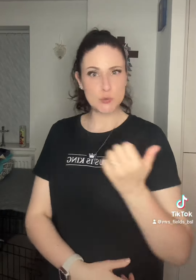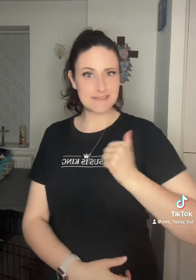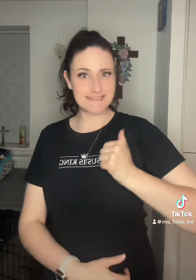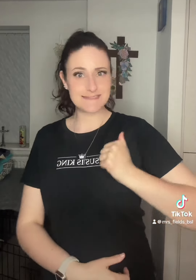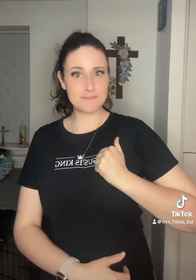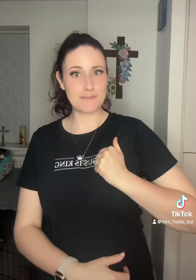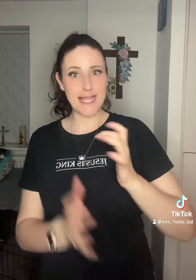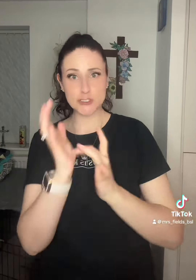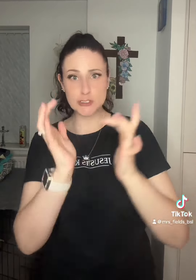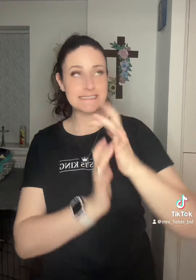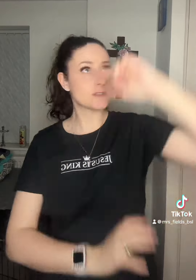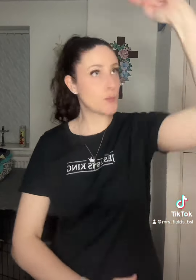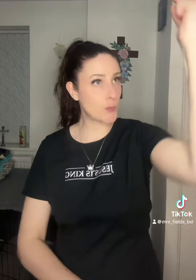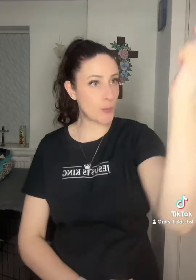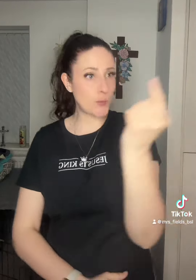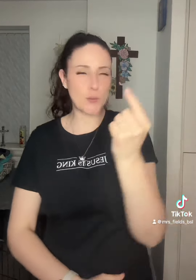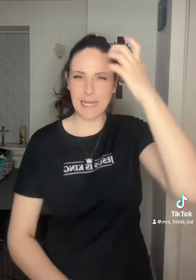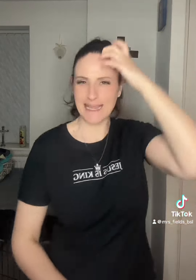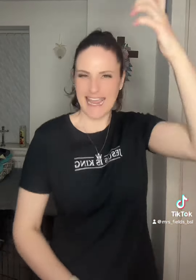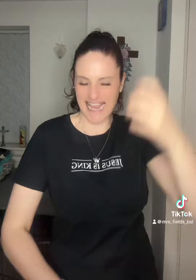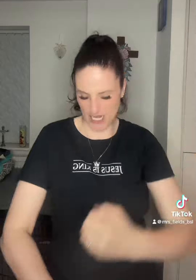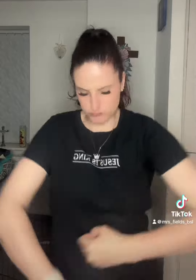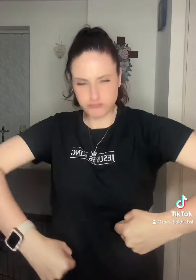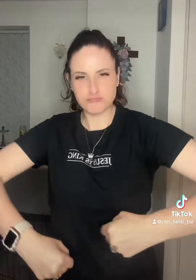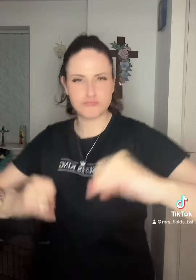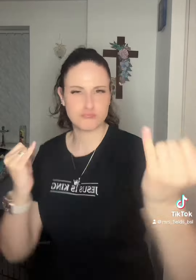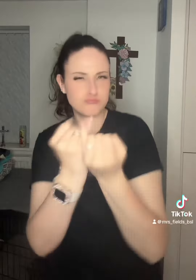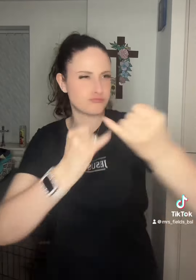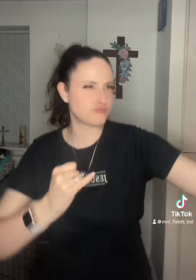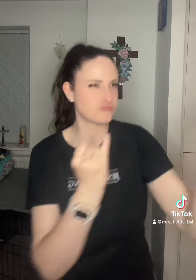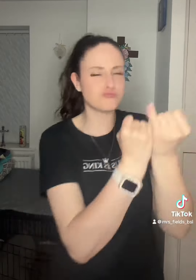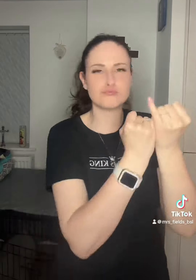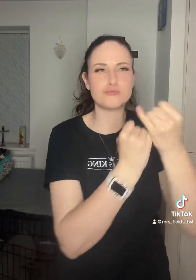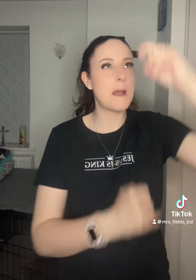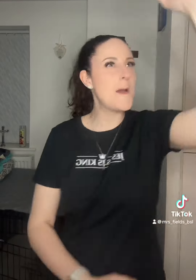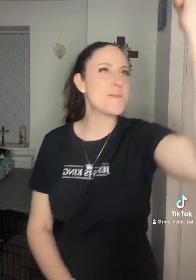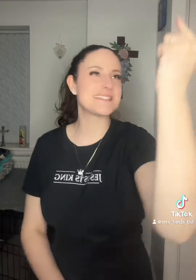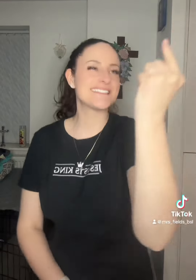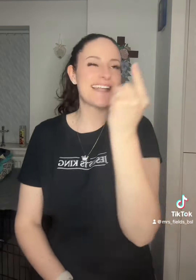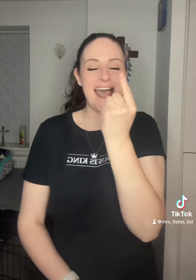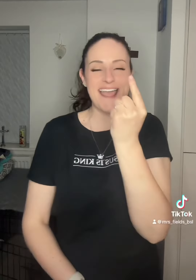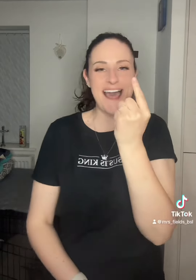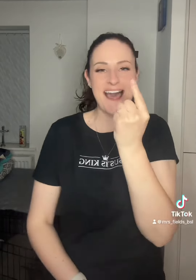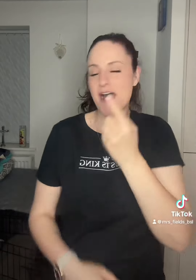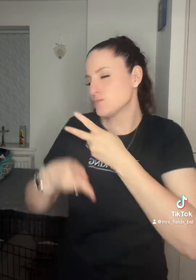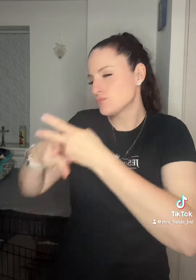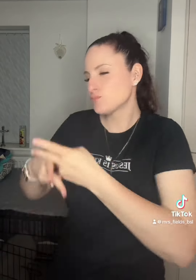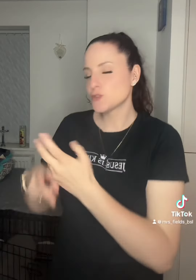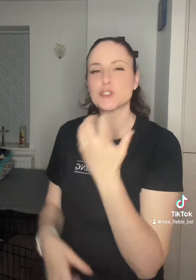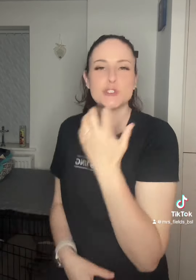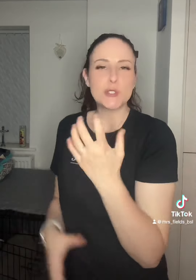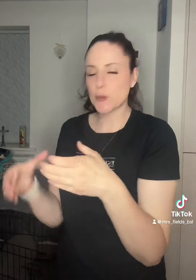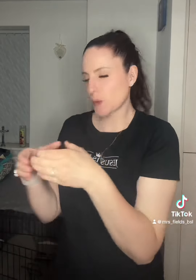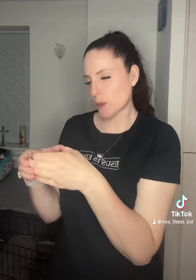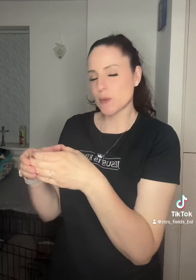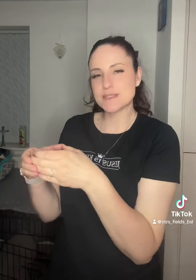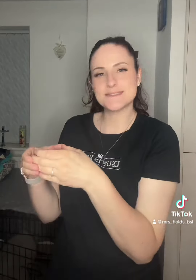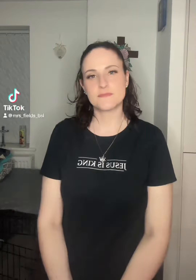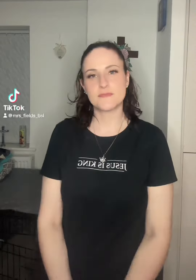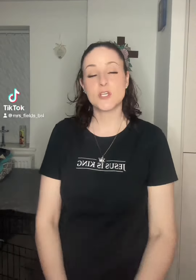come as a fighting king who was going to free them from this slavery and be a Messiah for just their people, for the